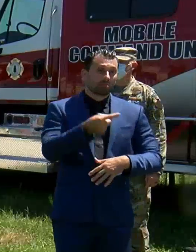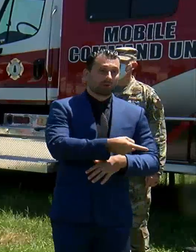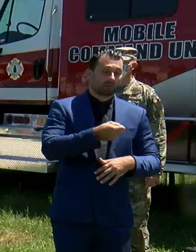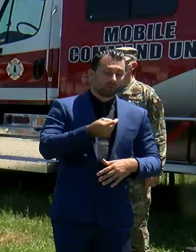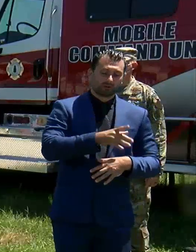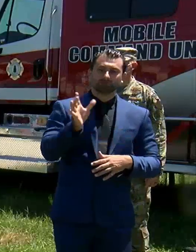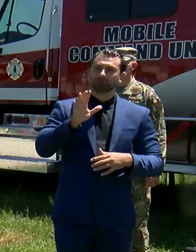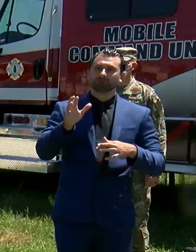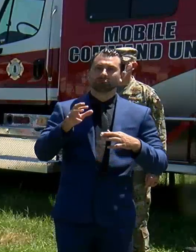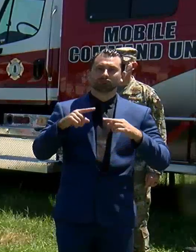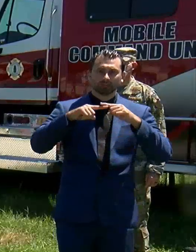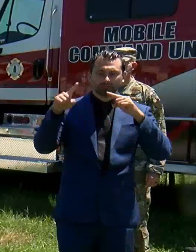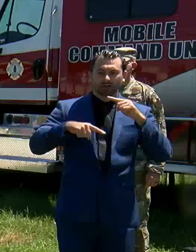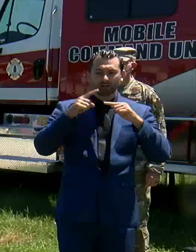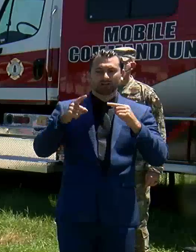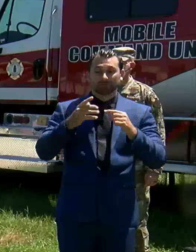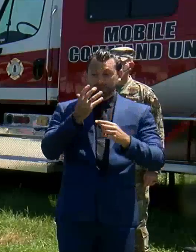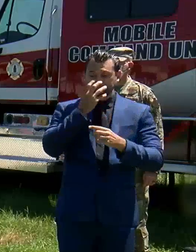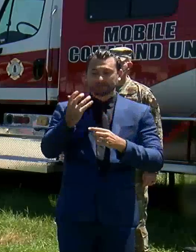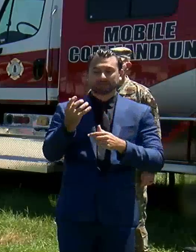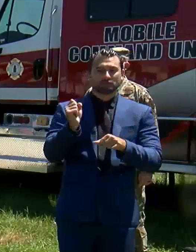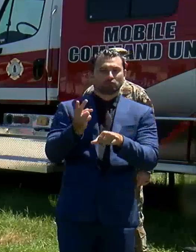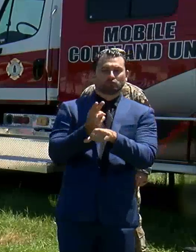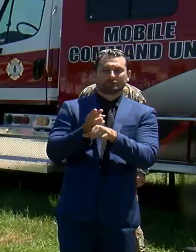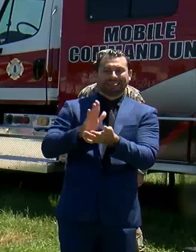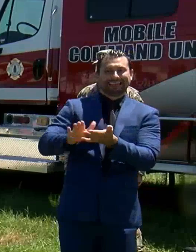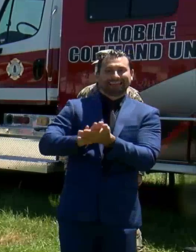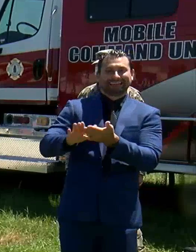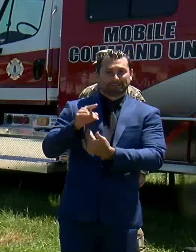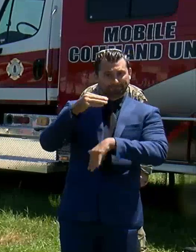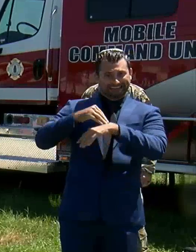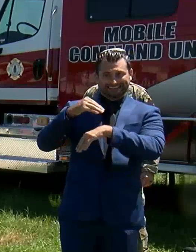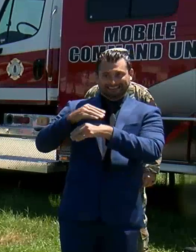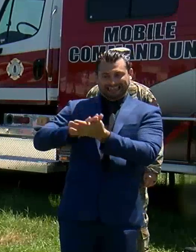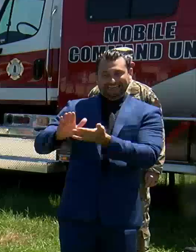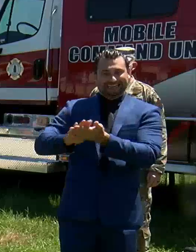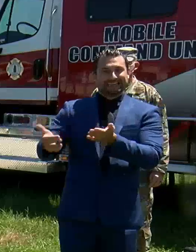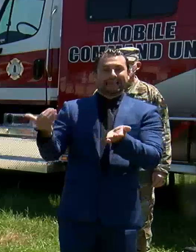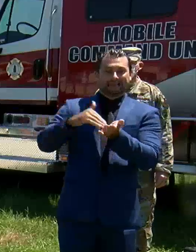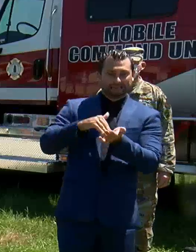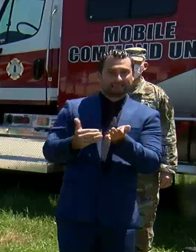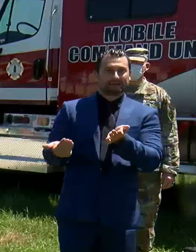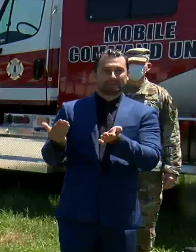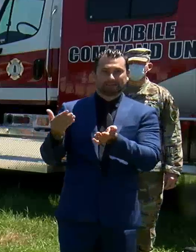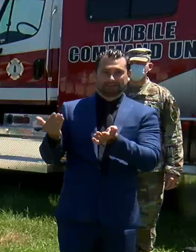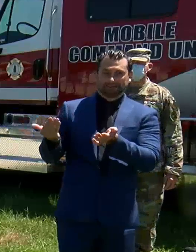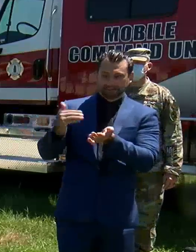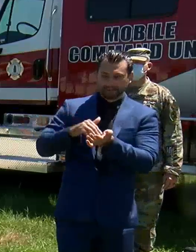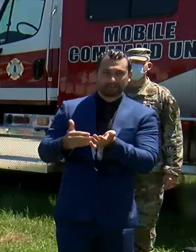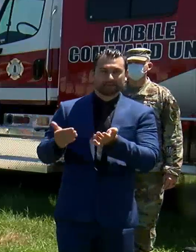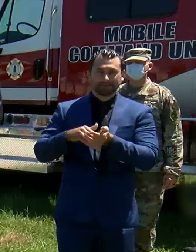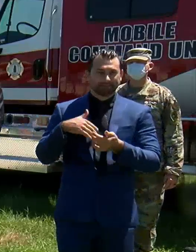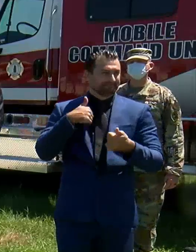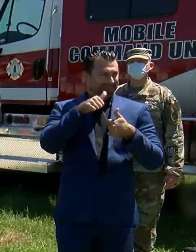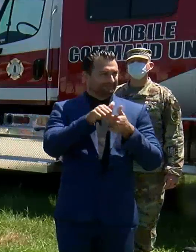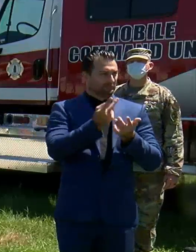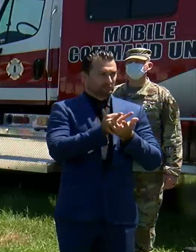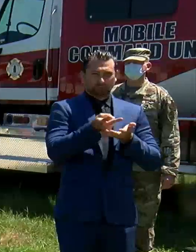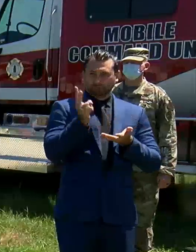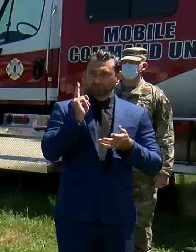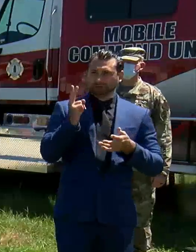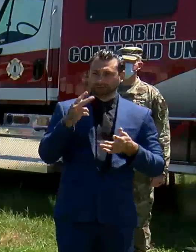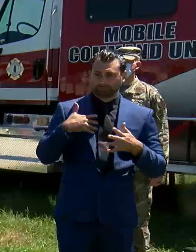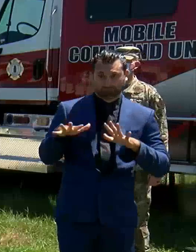supply chain is starting to work a little bit better than 6 weeks ago, but a lot of this stuff is still done in